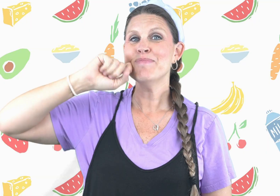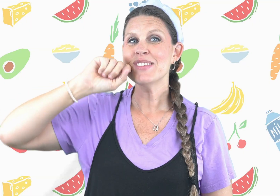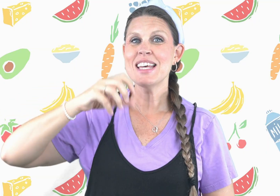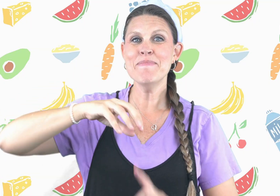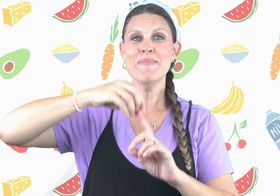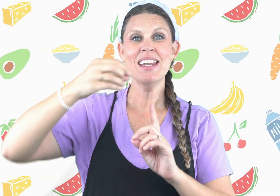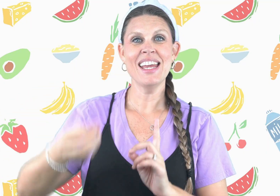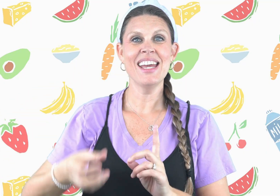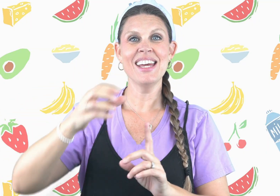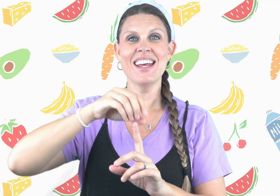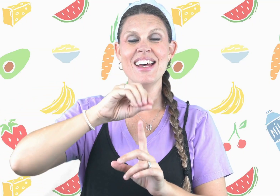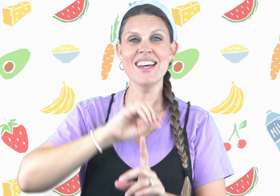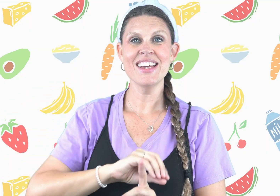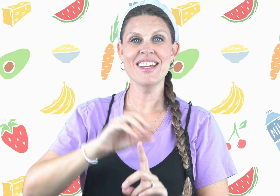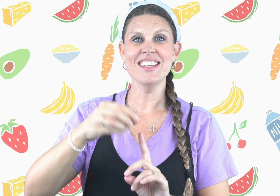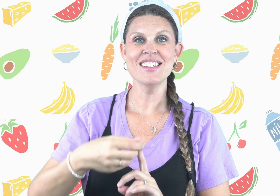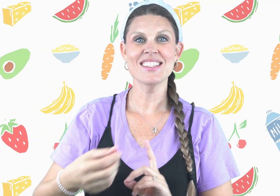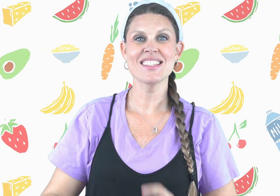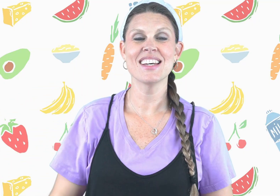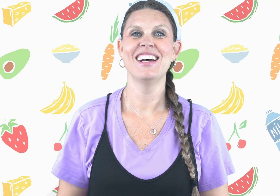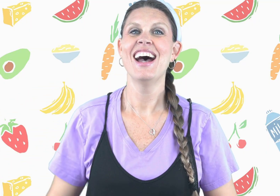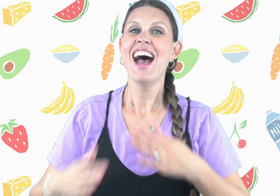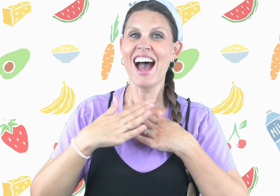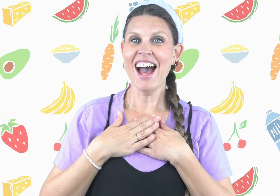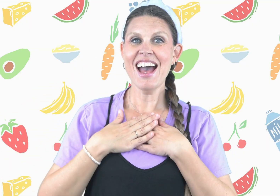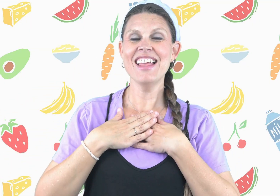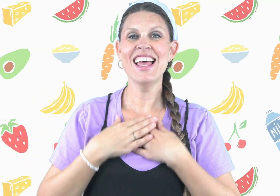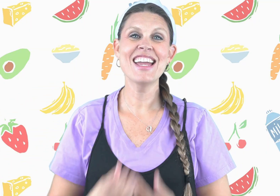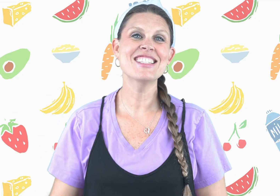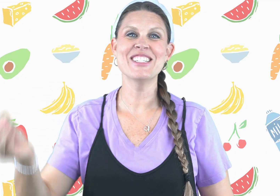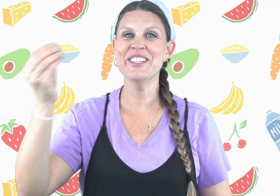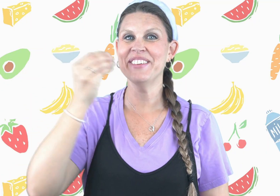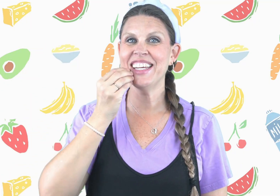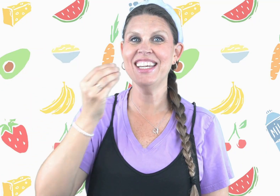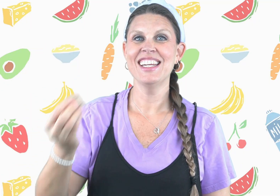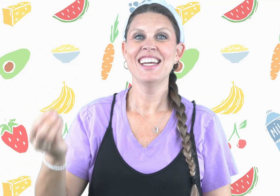apples and bananas. I like to eat